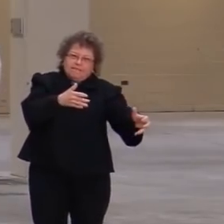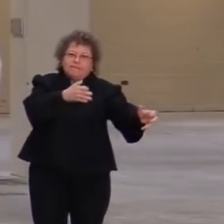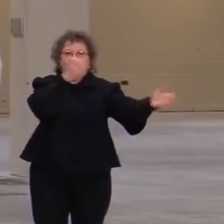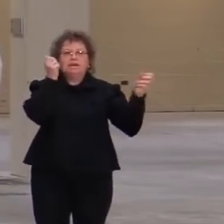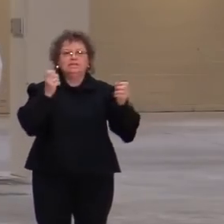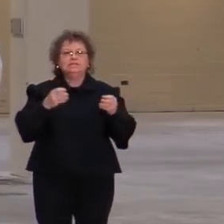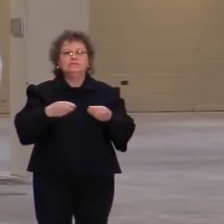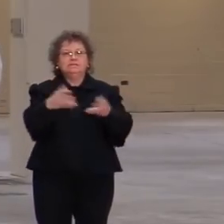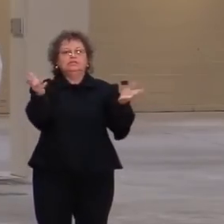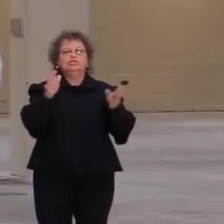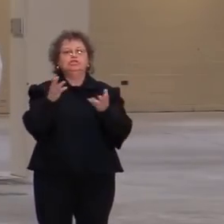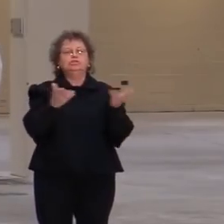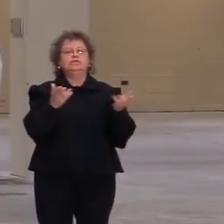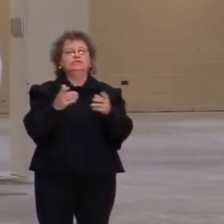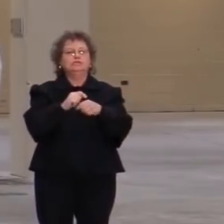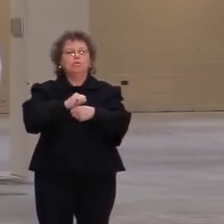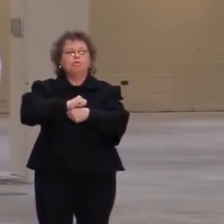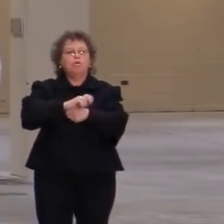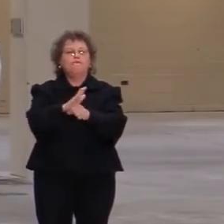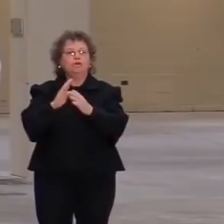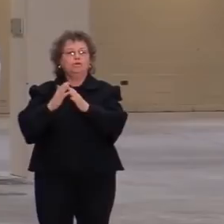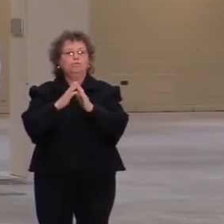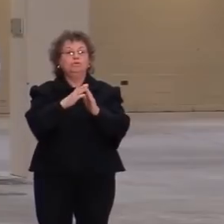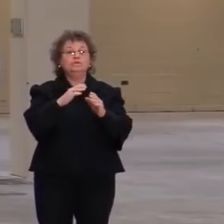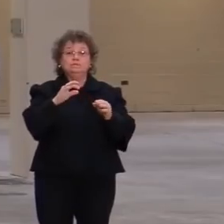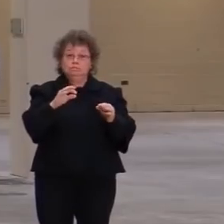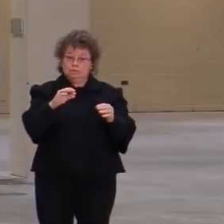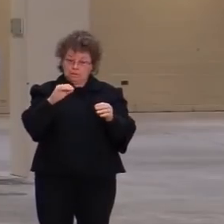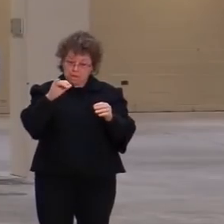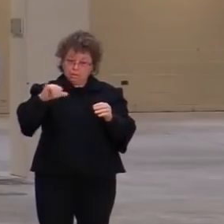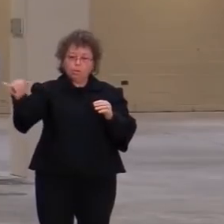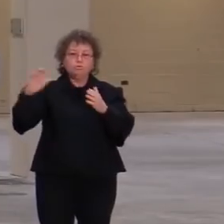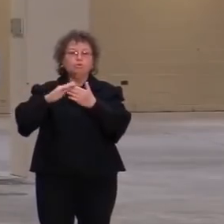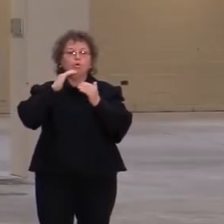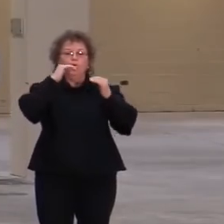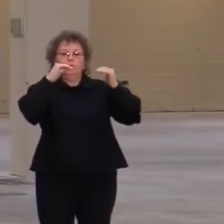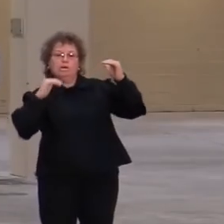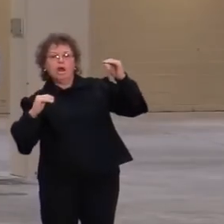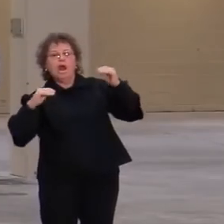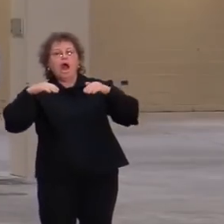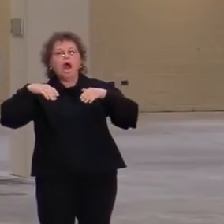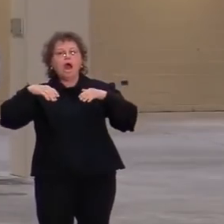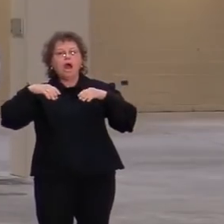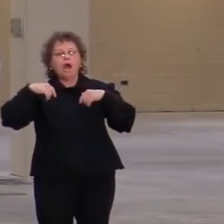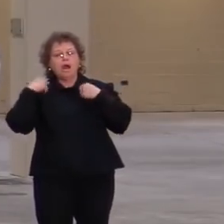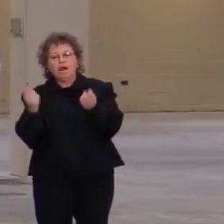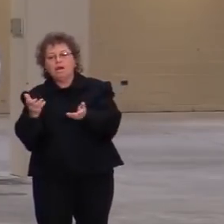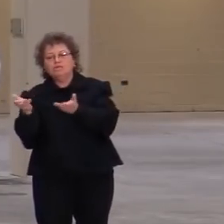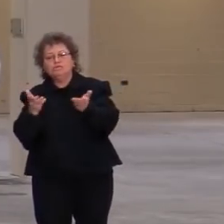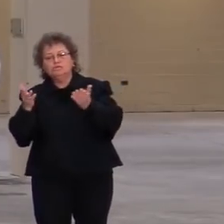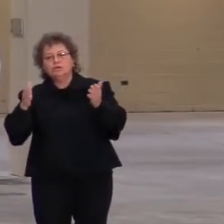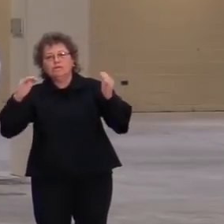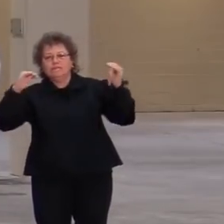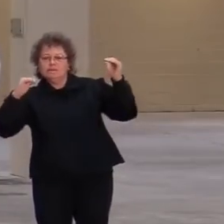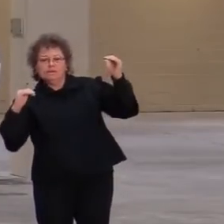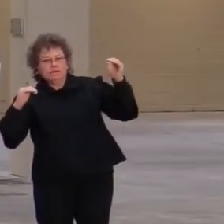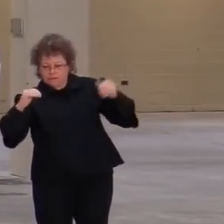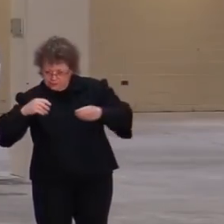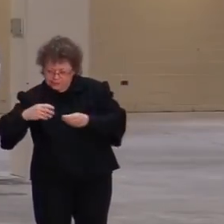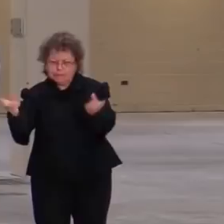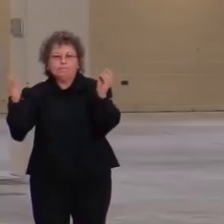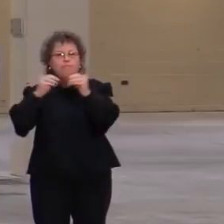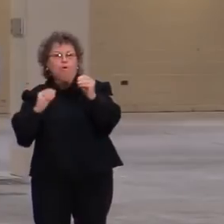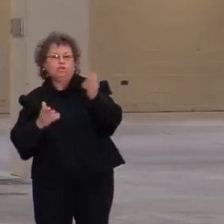underserved communities, including right here in the Commonwealth. The development of this community vaccination center pilot